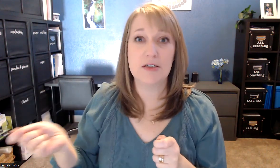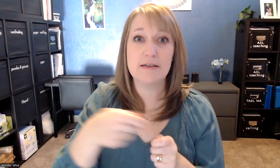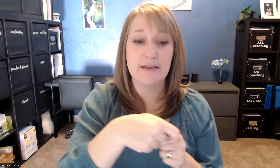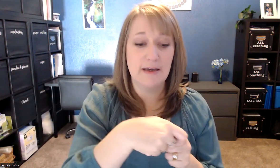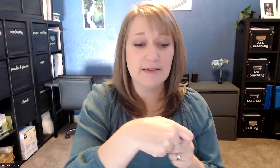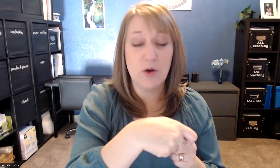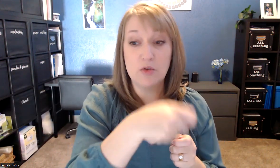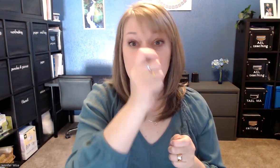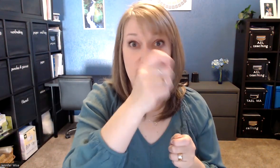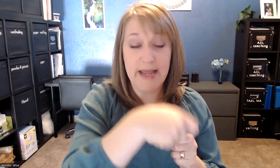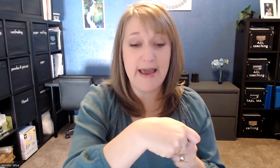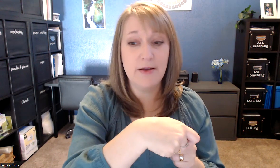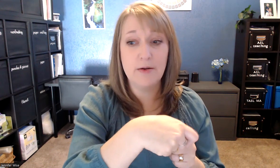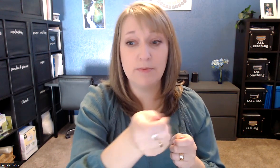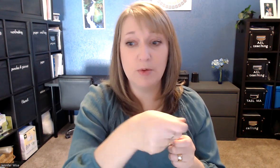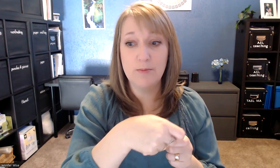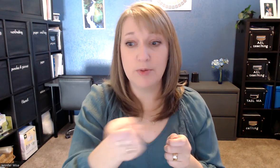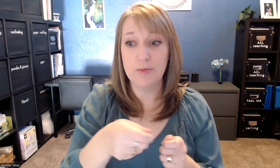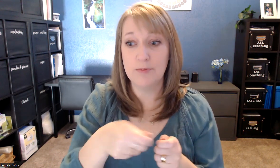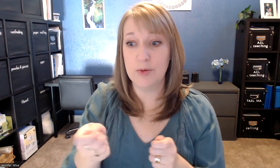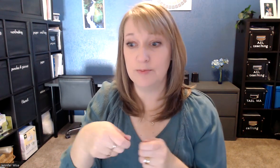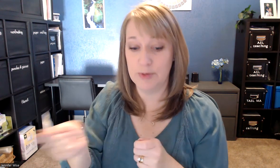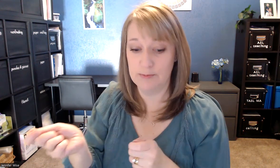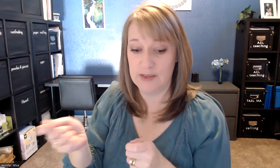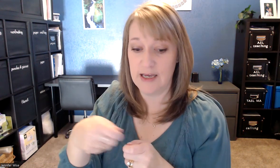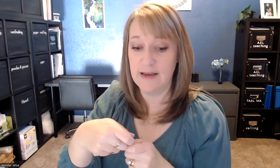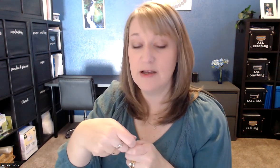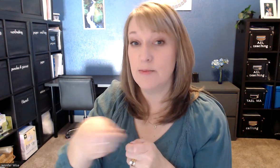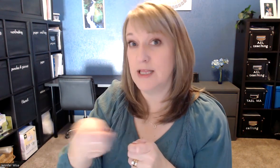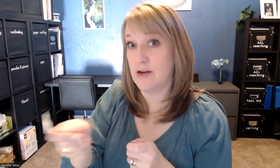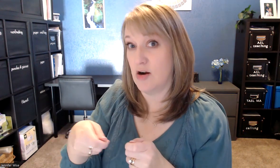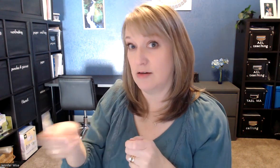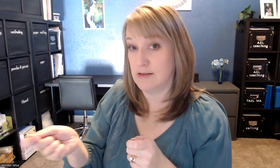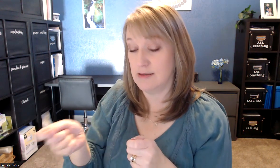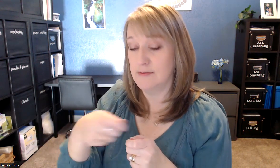cards. Okay, so dominant hand, boom, boom, boom, boom. Okay, play cards.